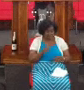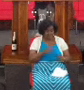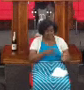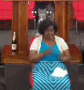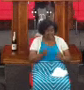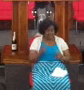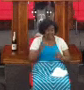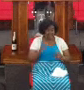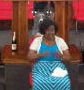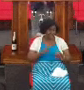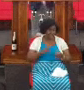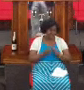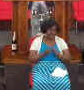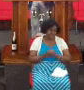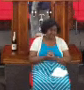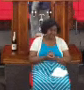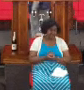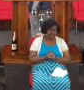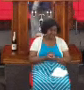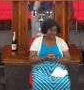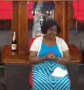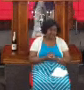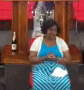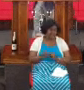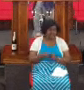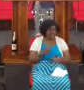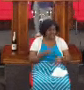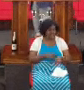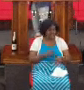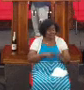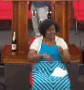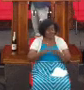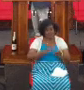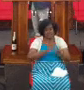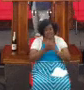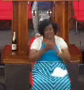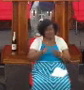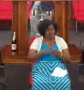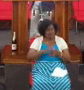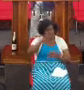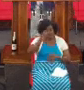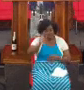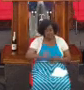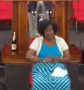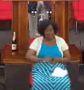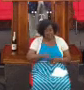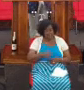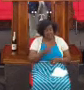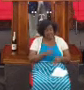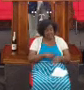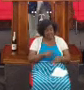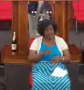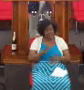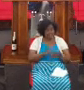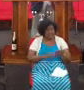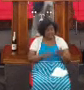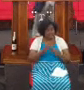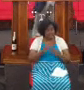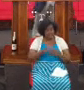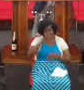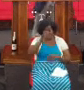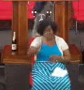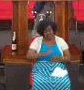change. Let me tell you something. Anytime you come in the presence of God, anytime you come in and read the Bible, you can't come in